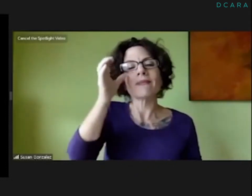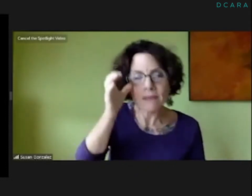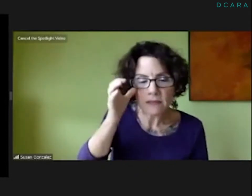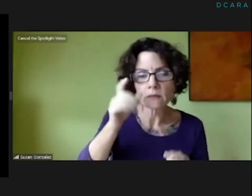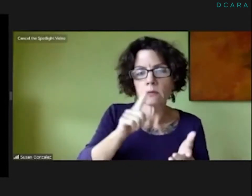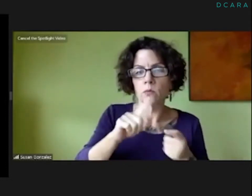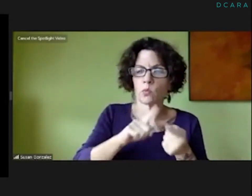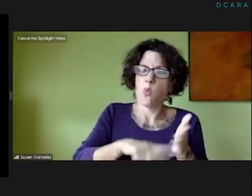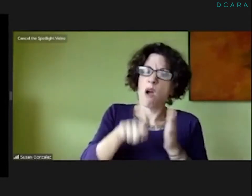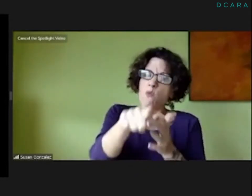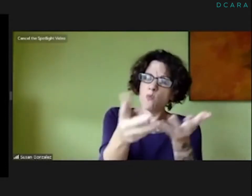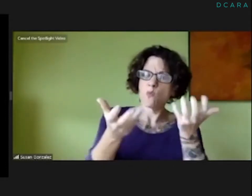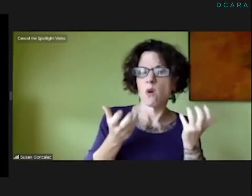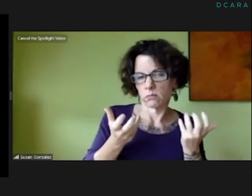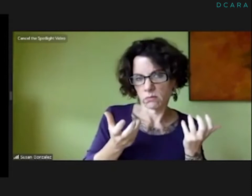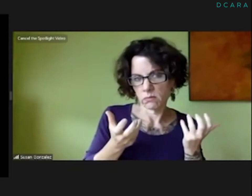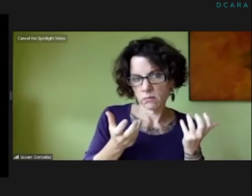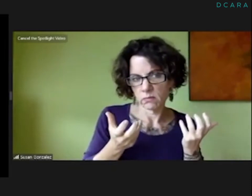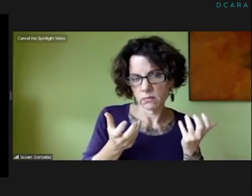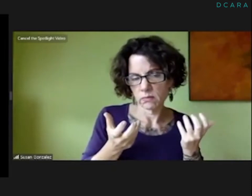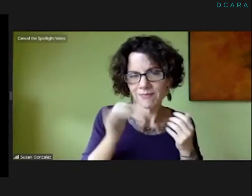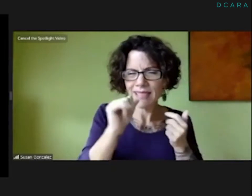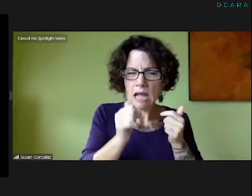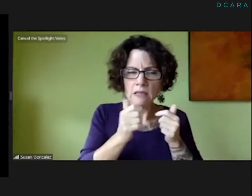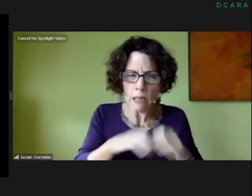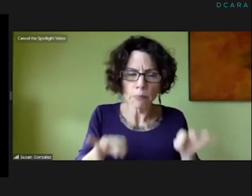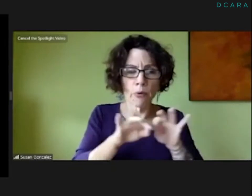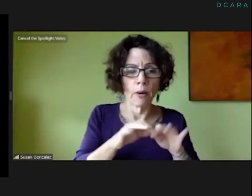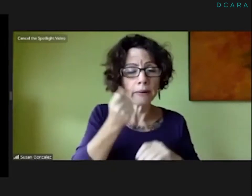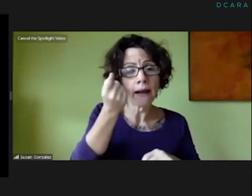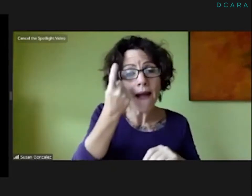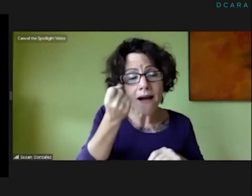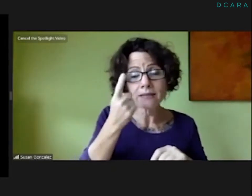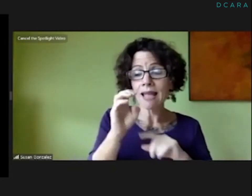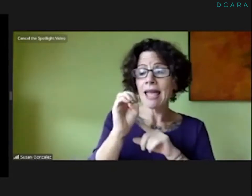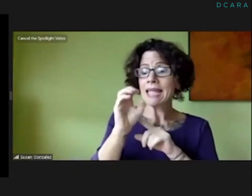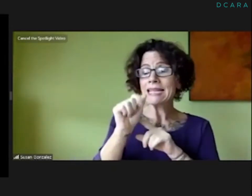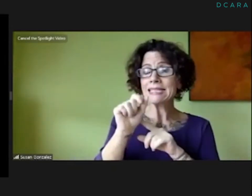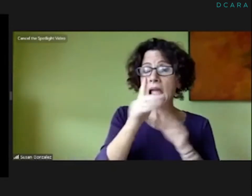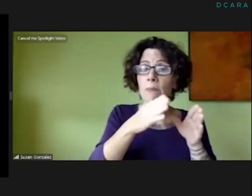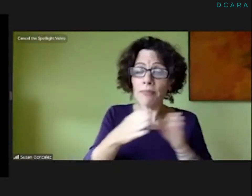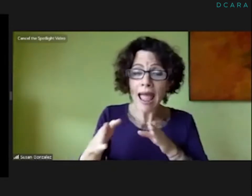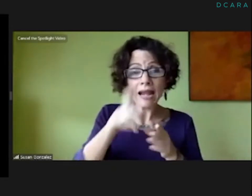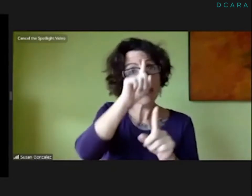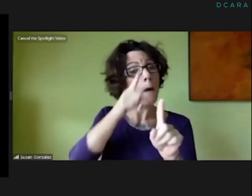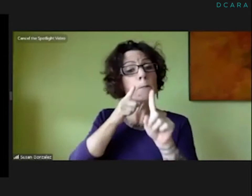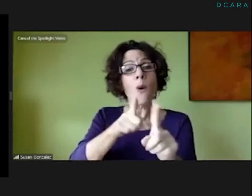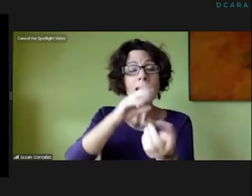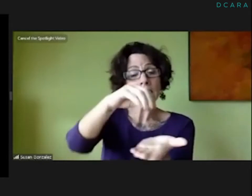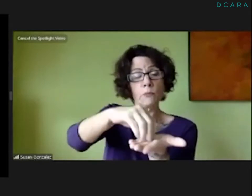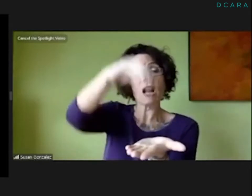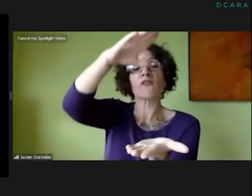and trust that they will do good work. You want to select a person that you trust will listen to what